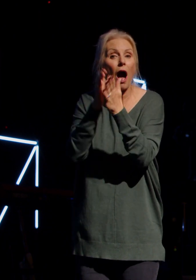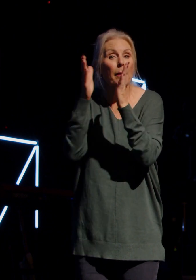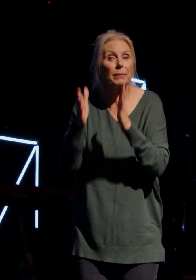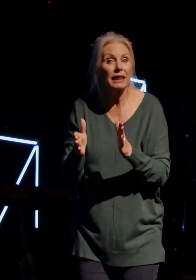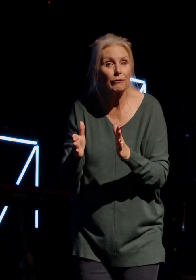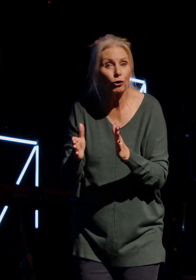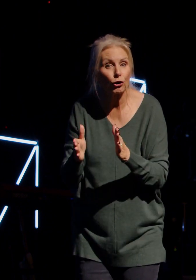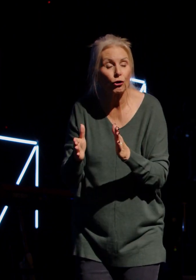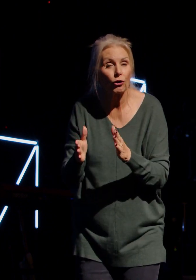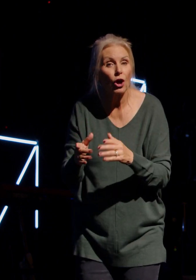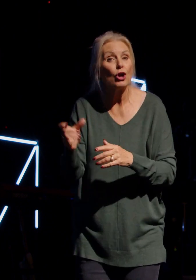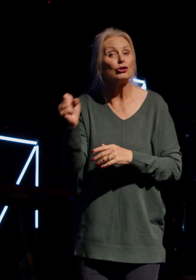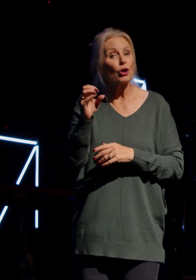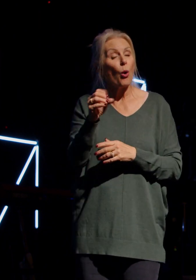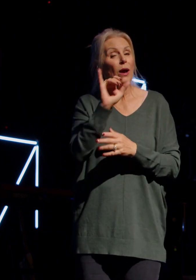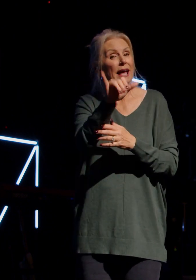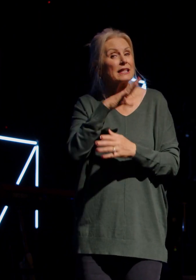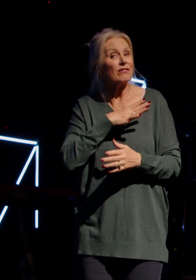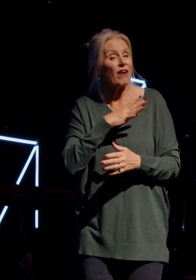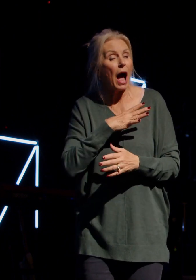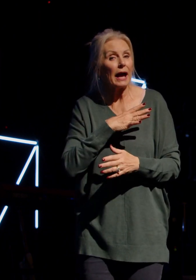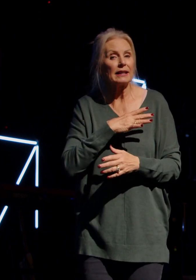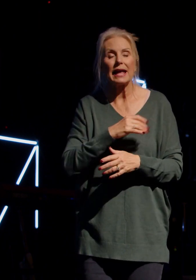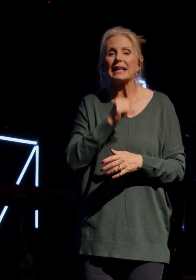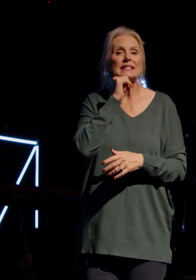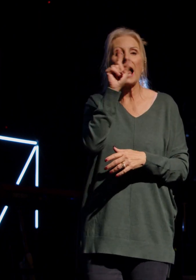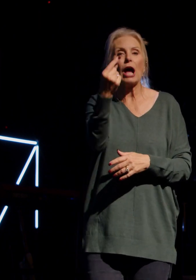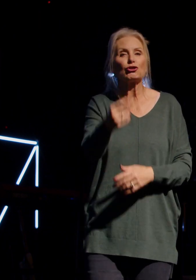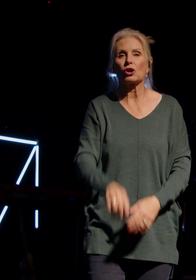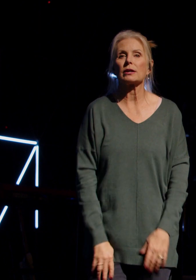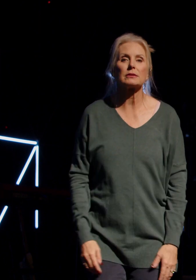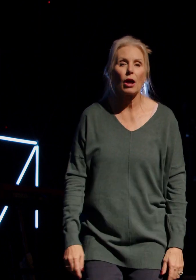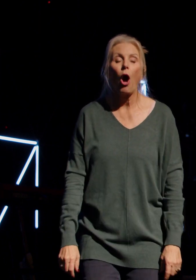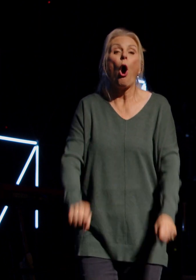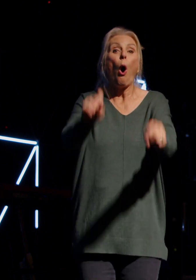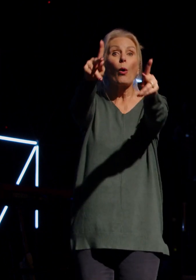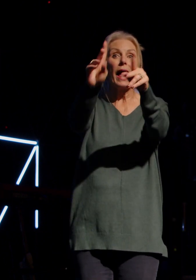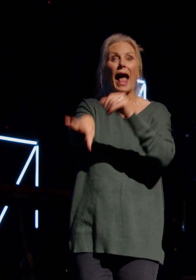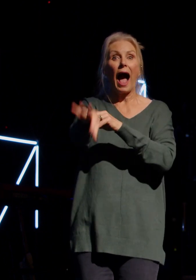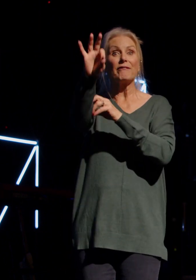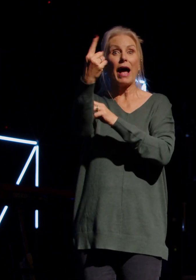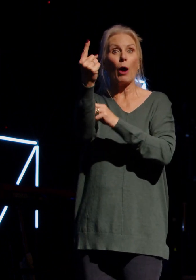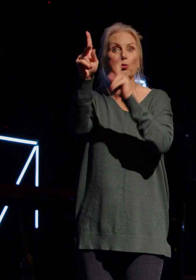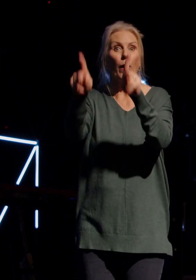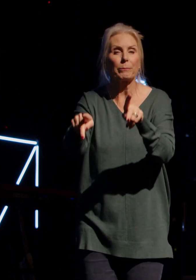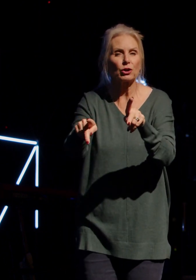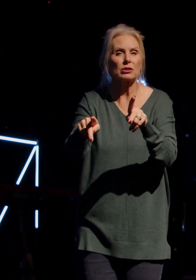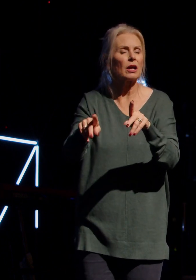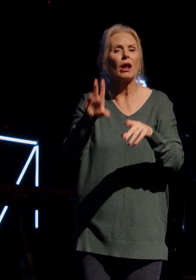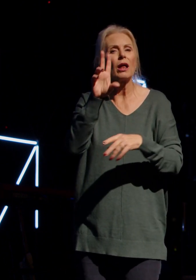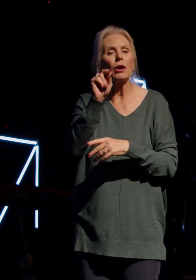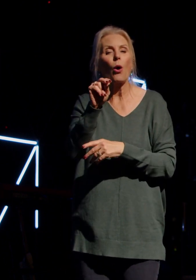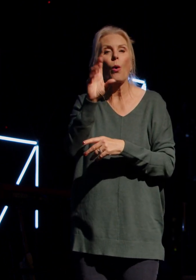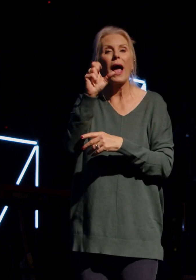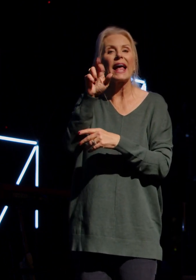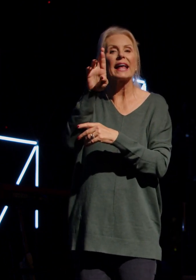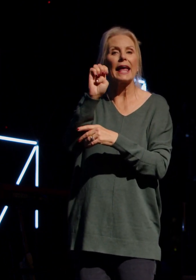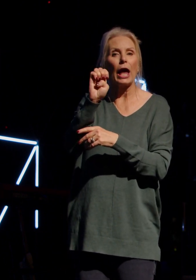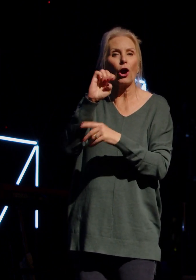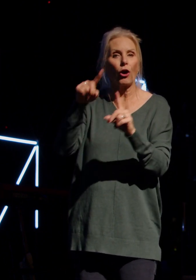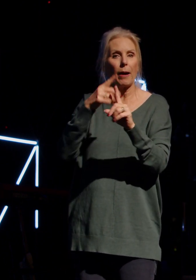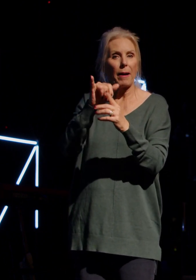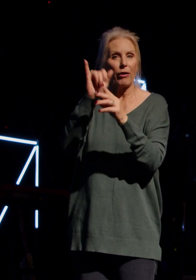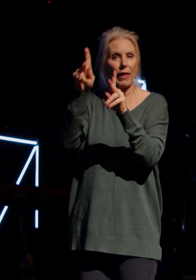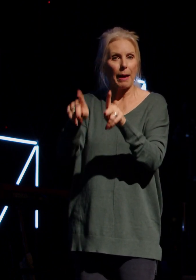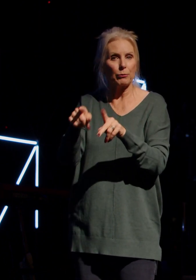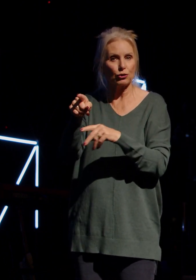an interest in people who are unbelievers. Not just, okay, I found you. Here's the gospel. Bam, bam, bam, bam, bam. But actually care about them. Get to know them